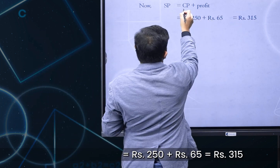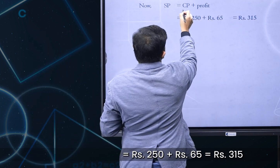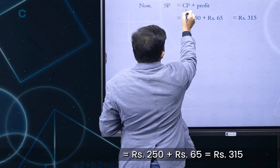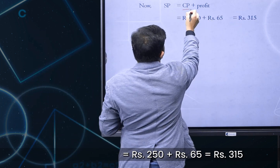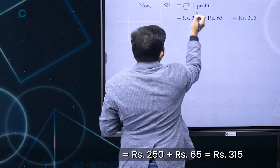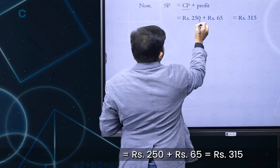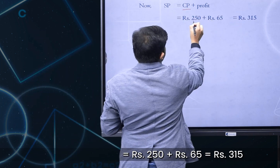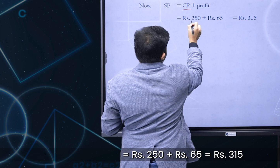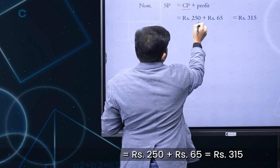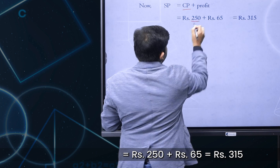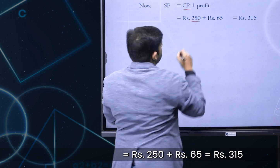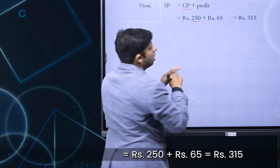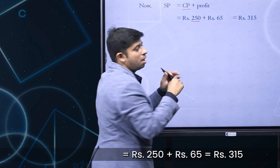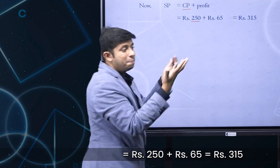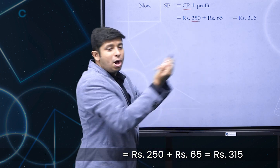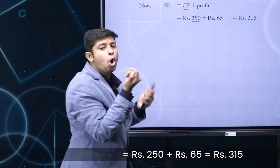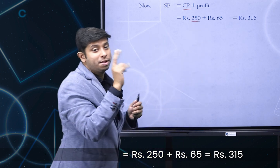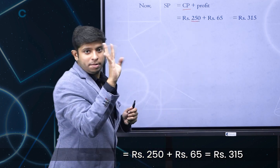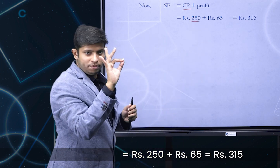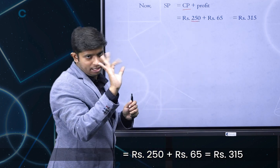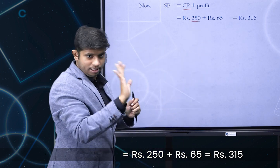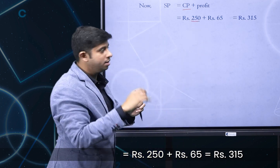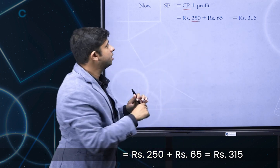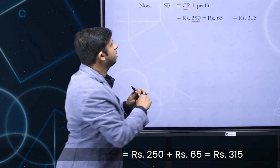250 plus rupees 65, which is equal to rupees 315.